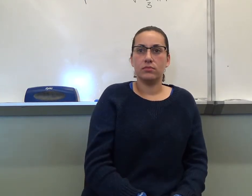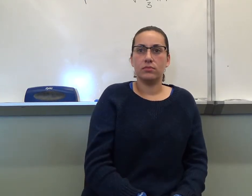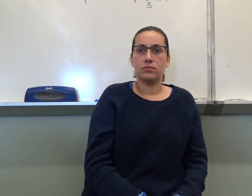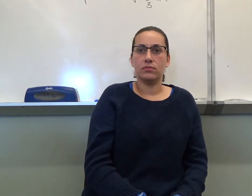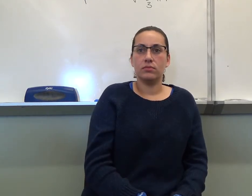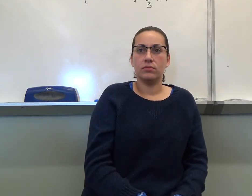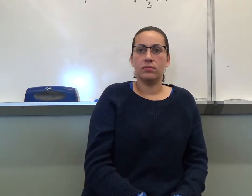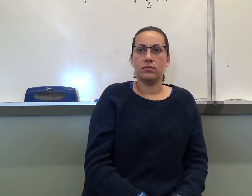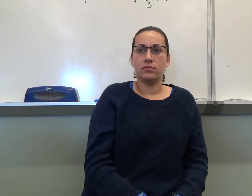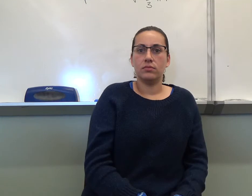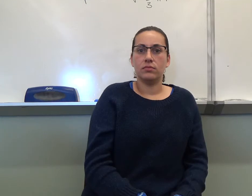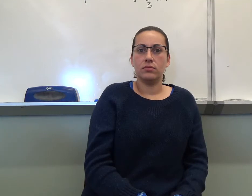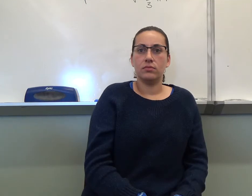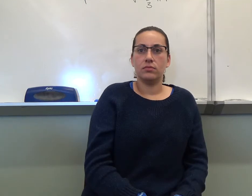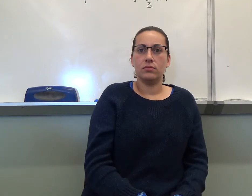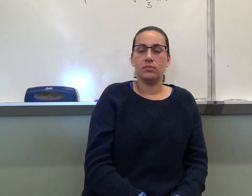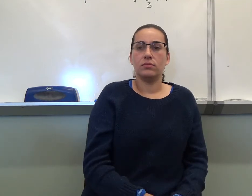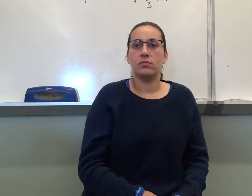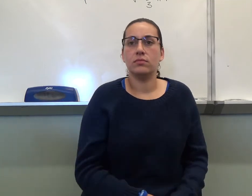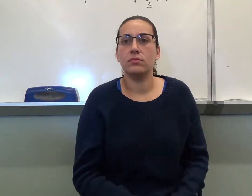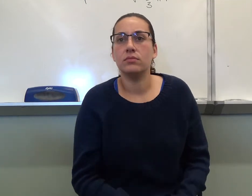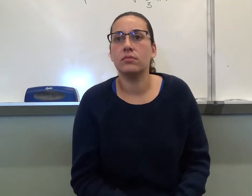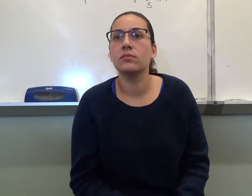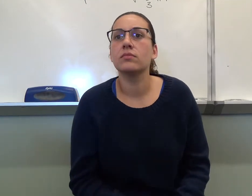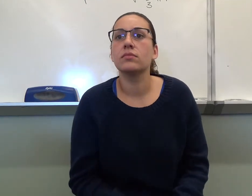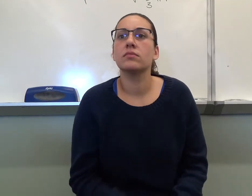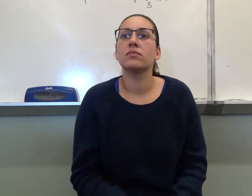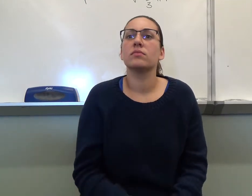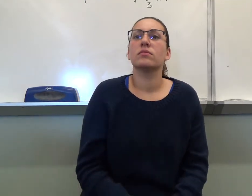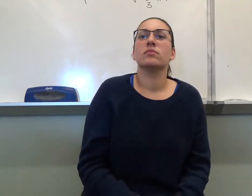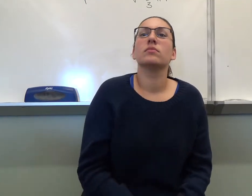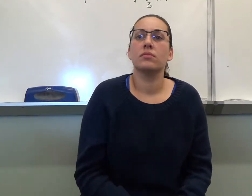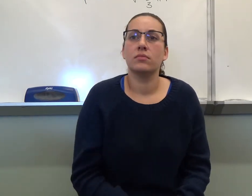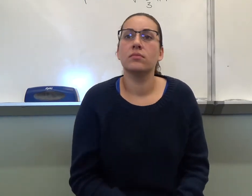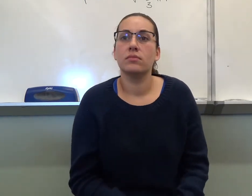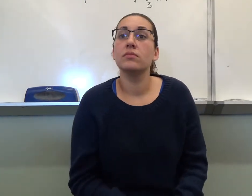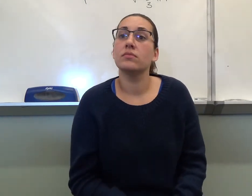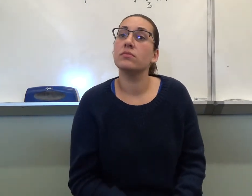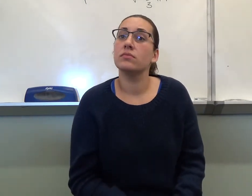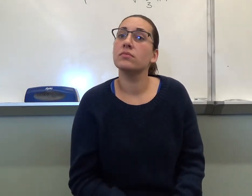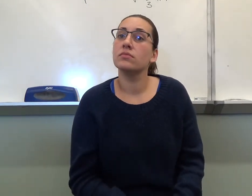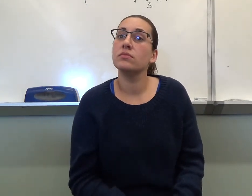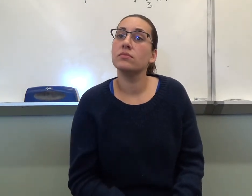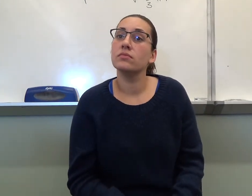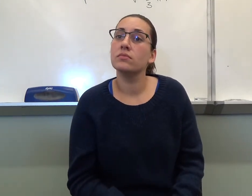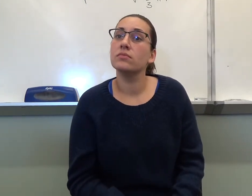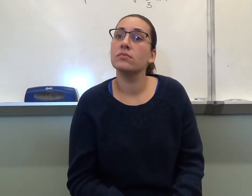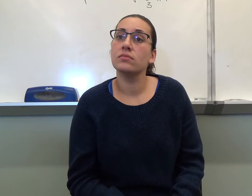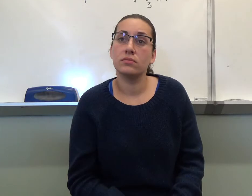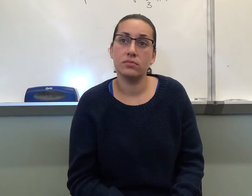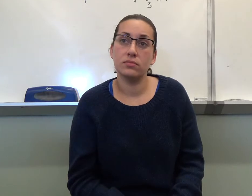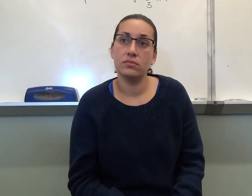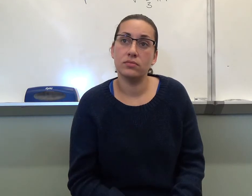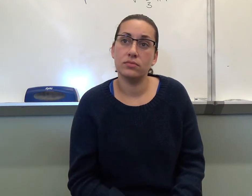truck. Notice there's something in the graph itself. There's this little box which shows you pink for female and blue for